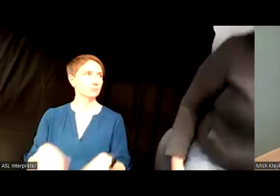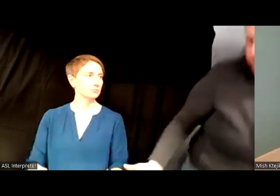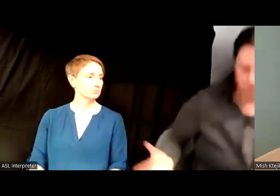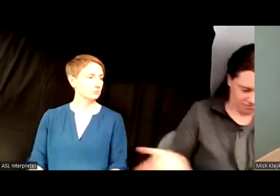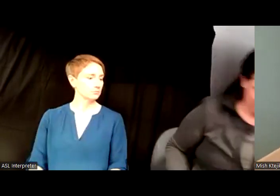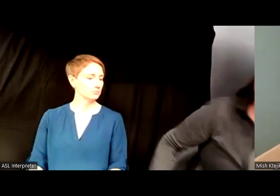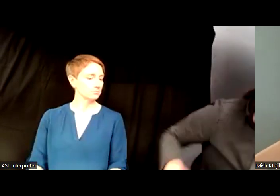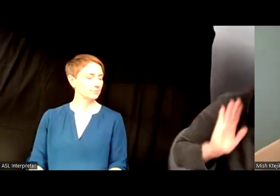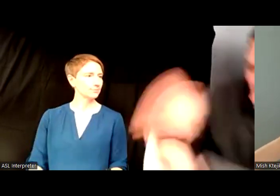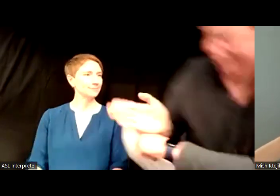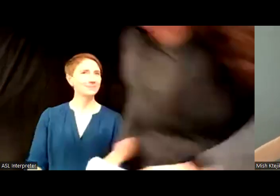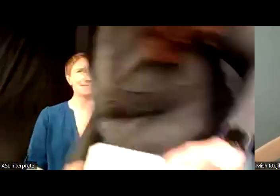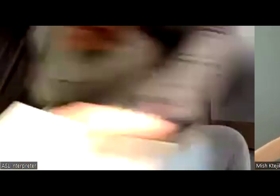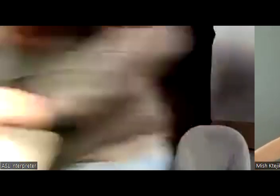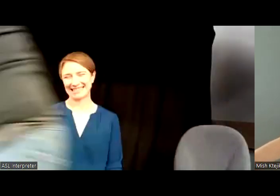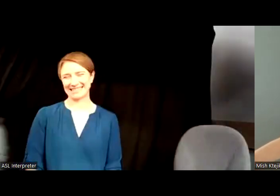it.